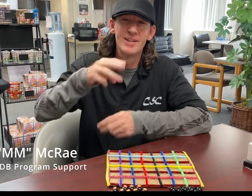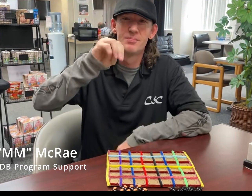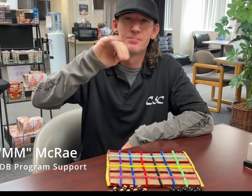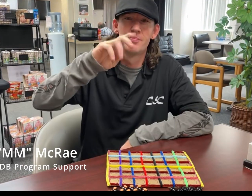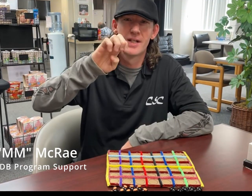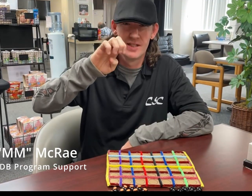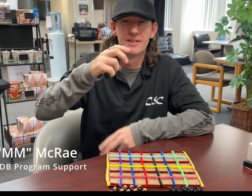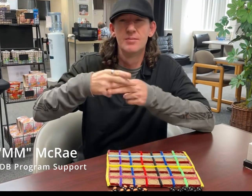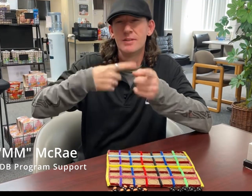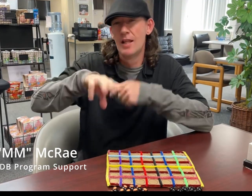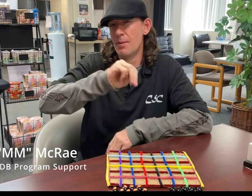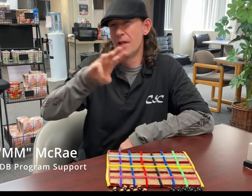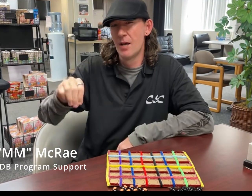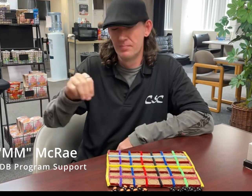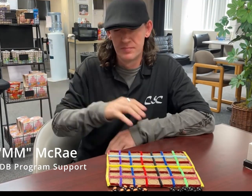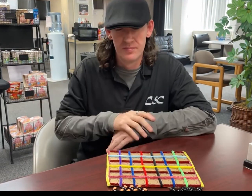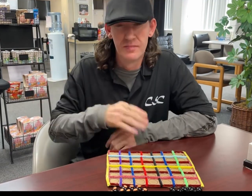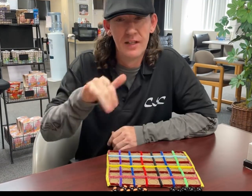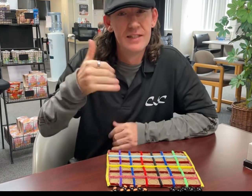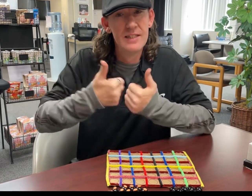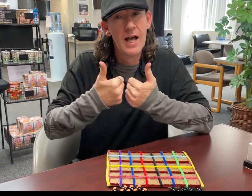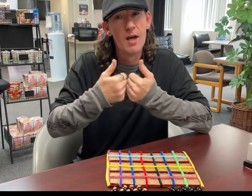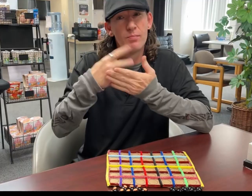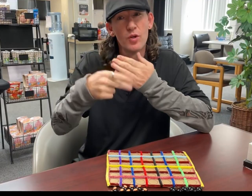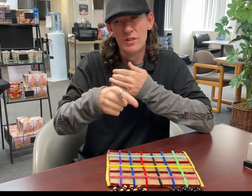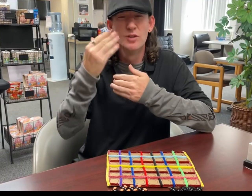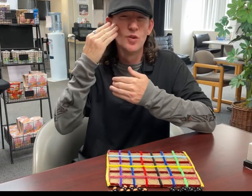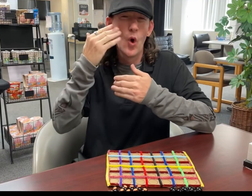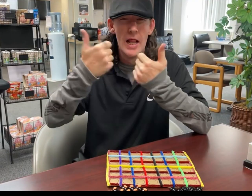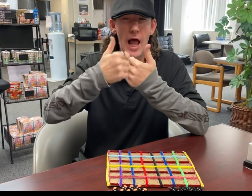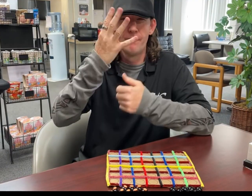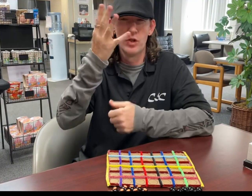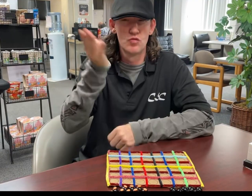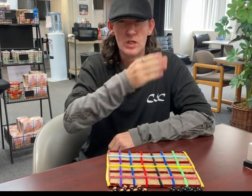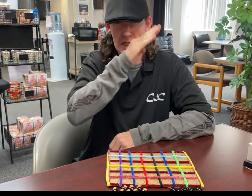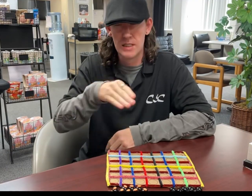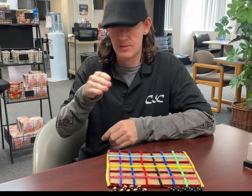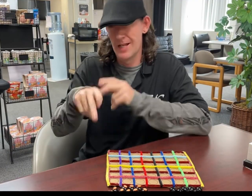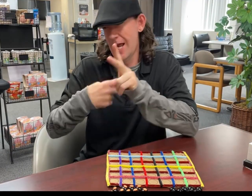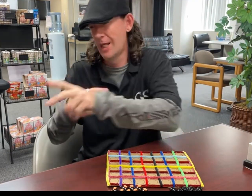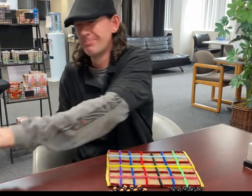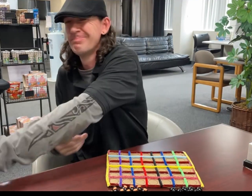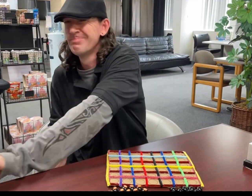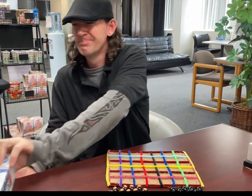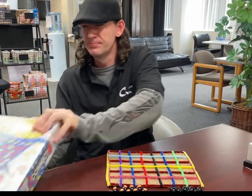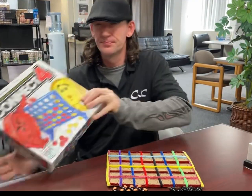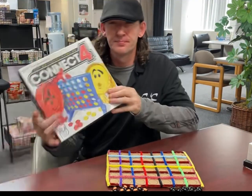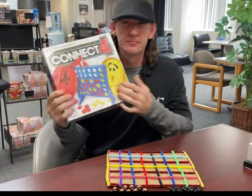Hello, my name is Mike. My name sign is MM. And this game is the same as, Connect 4, where you